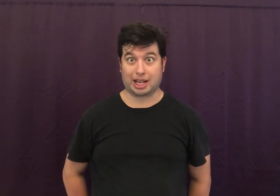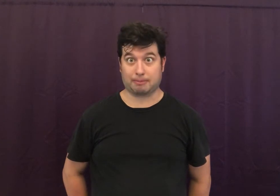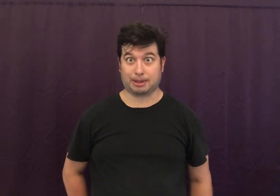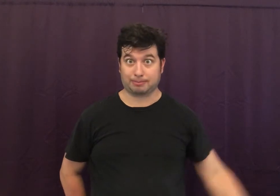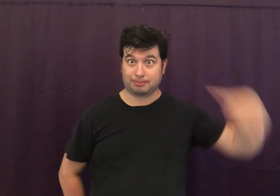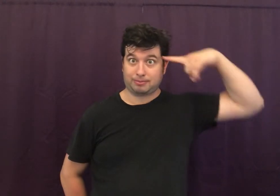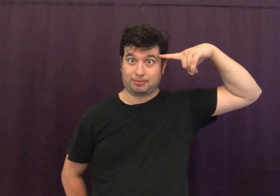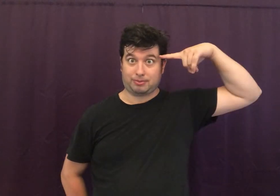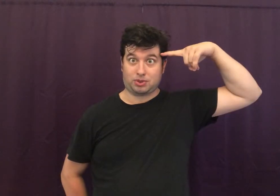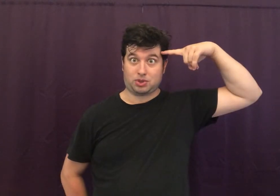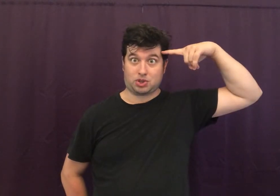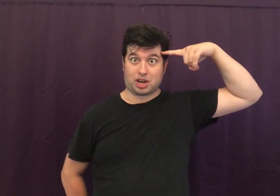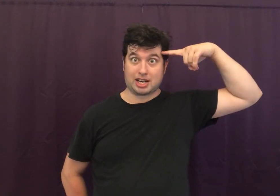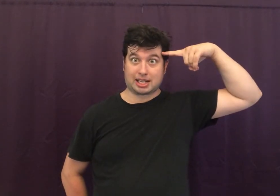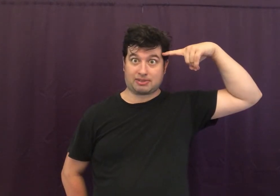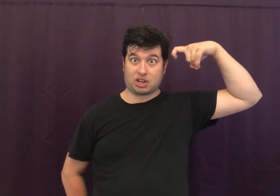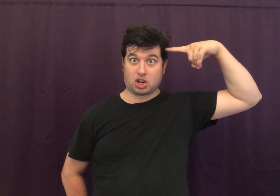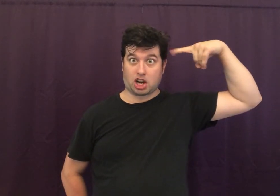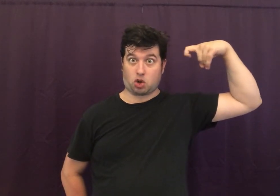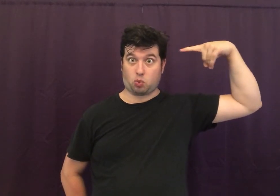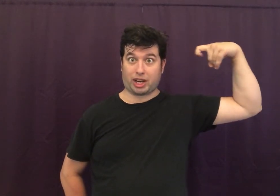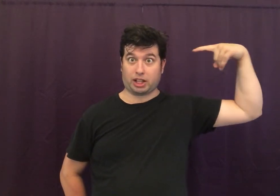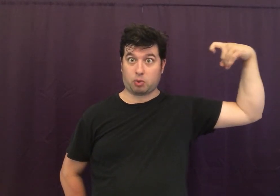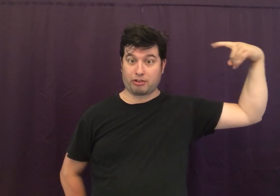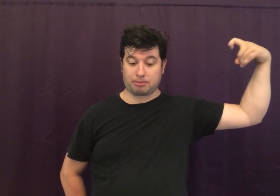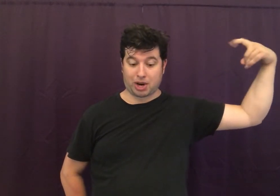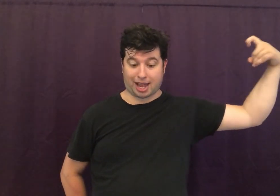Dream. It's your index finger and you wiggle it away from your head.